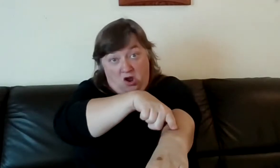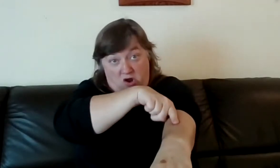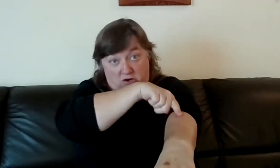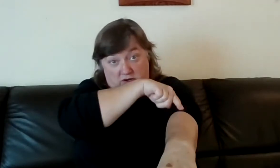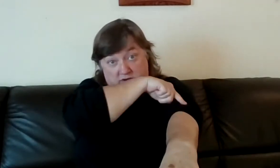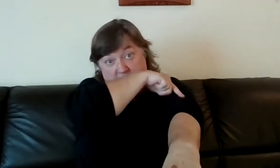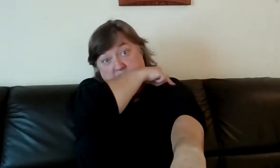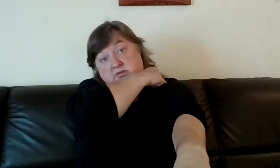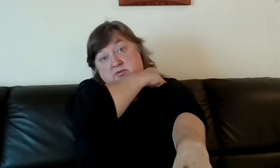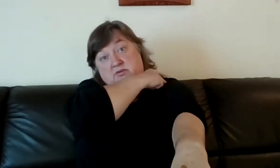Long.